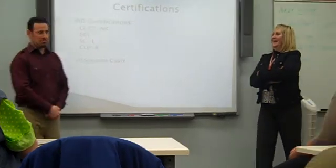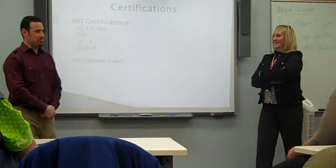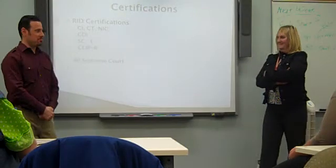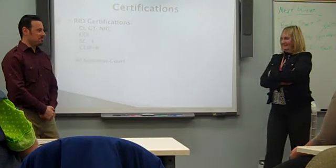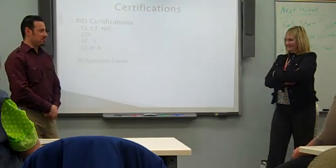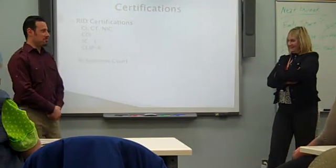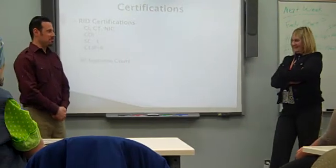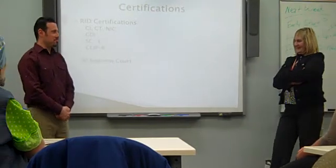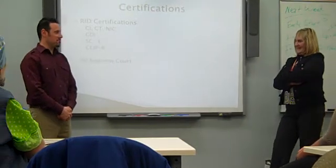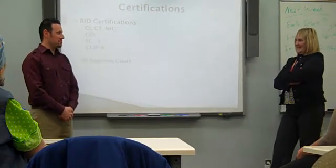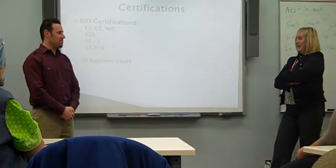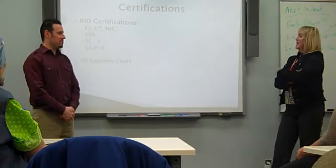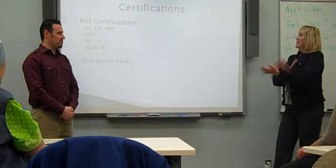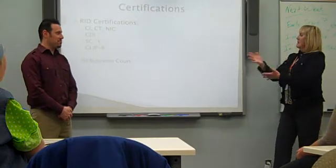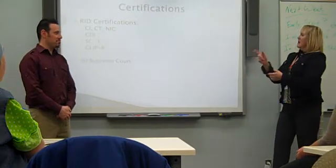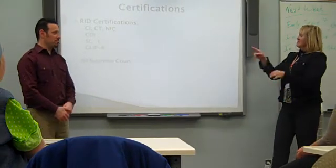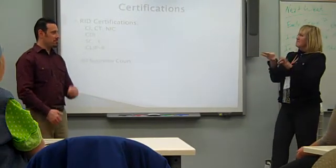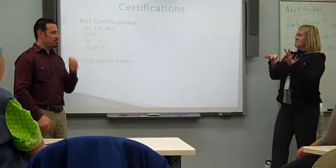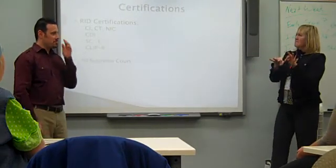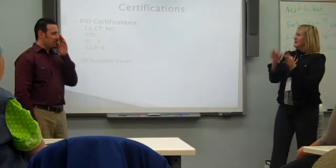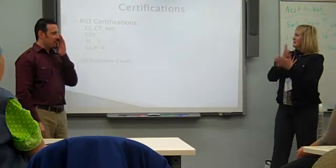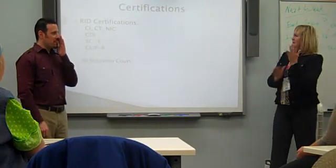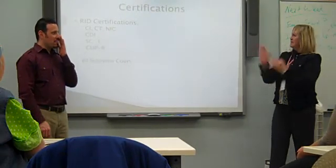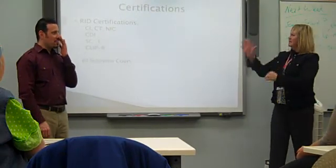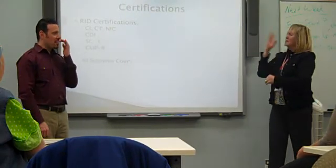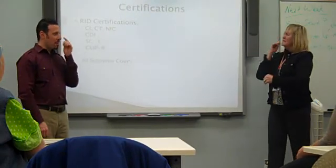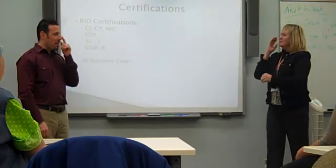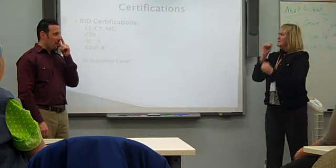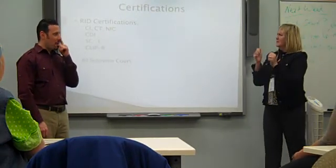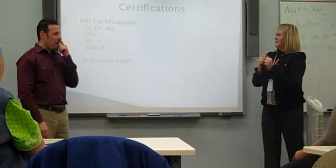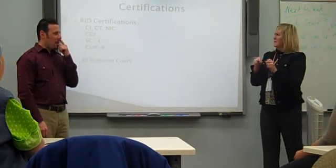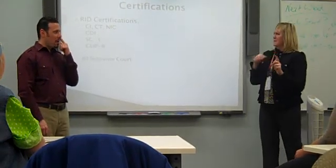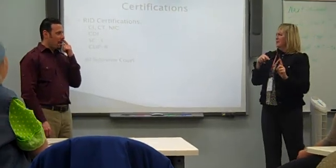I've seen that term, but I just didn't realize it. Huh.